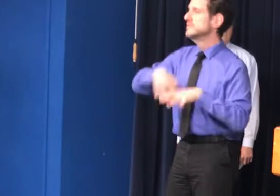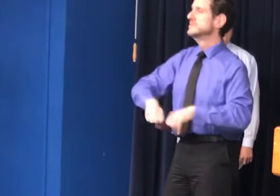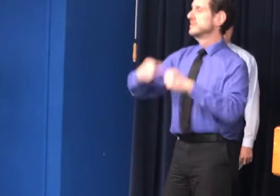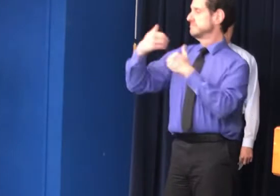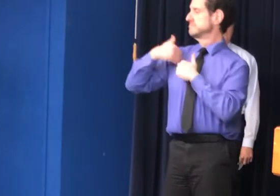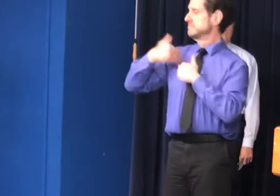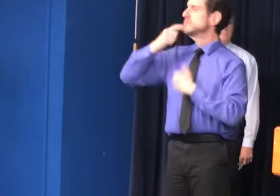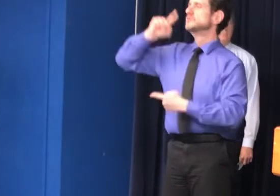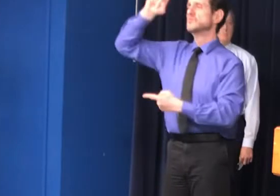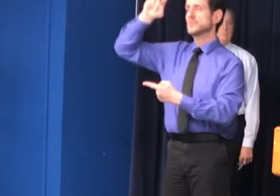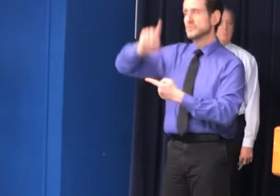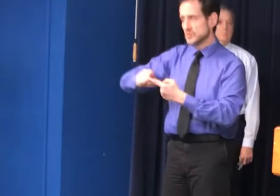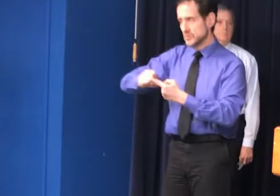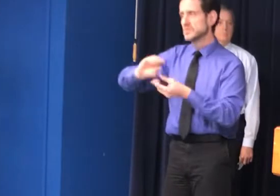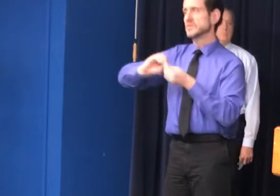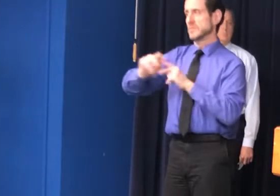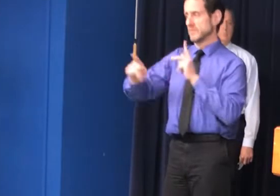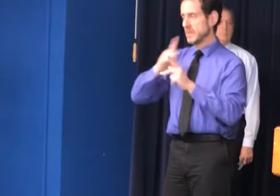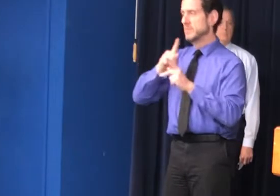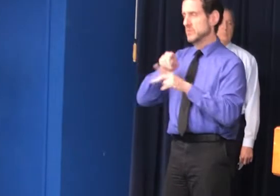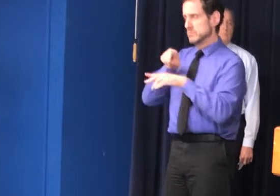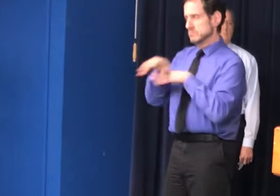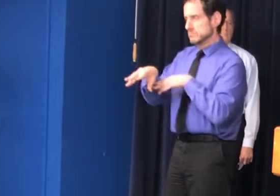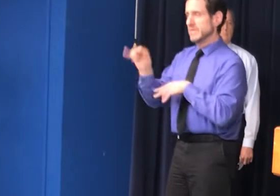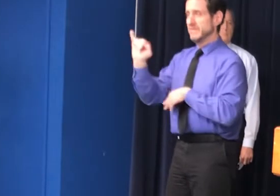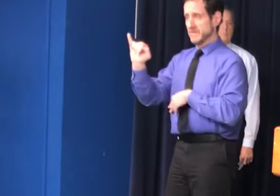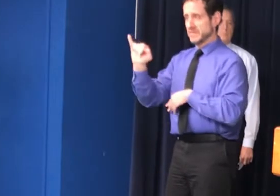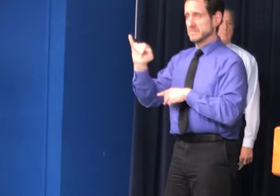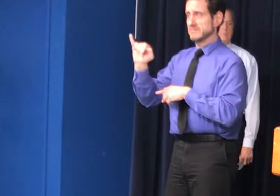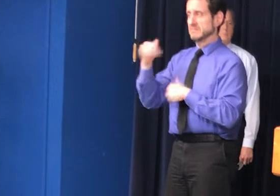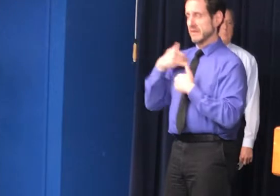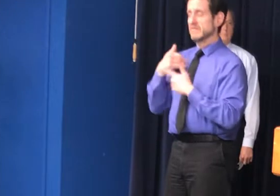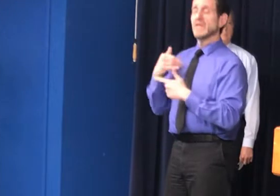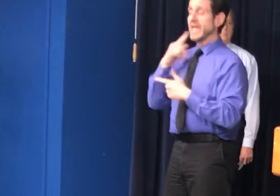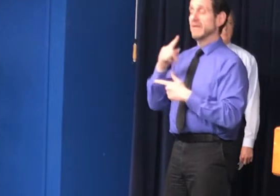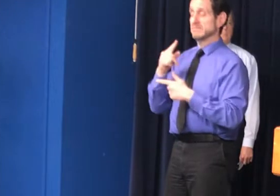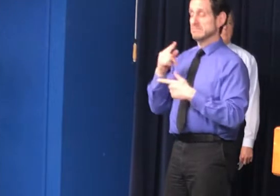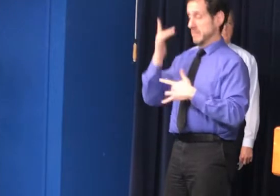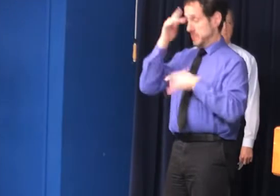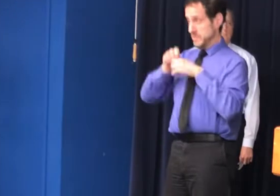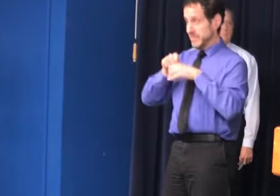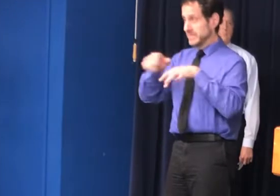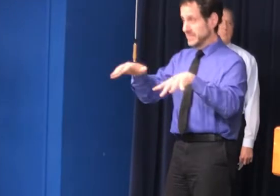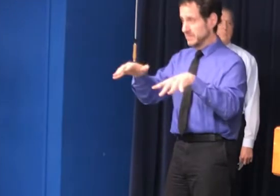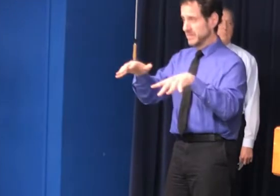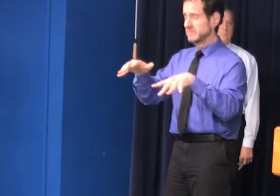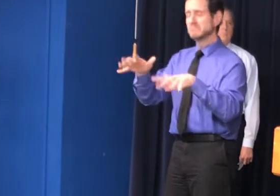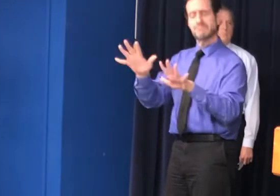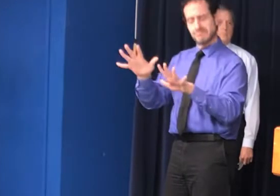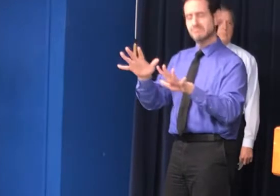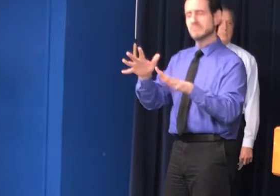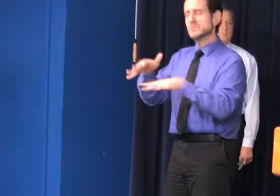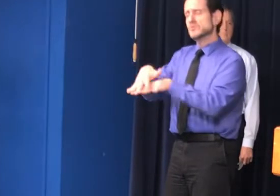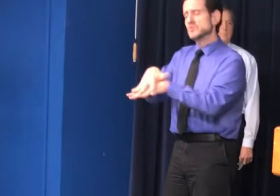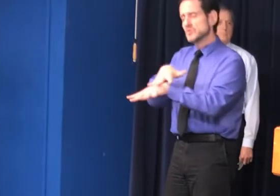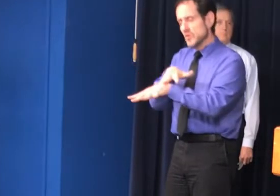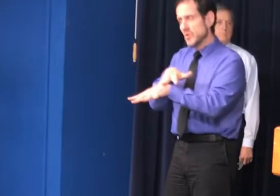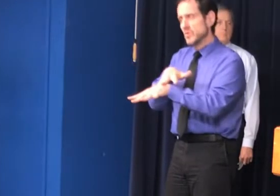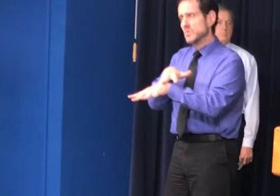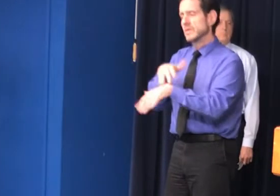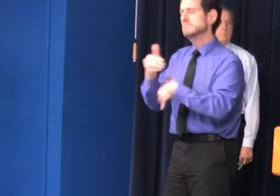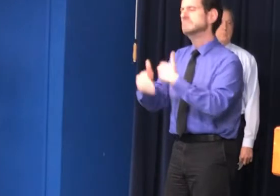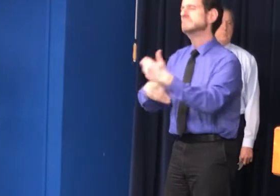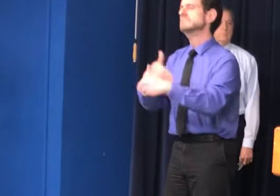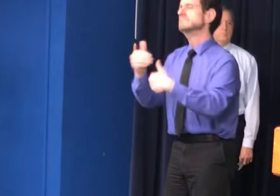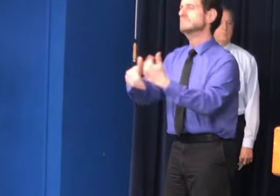the number of people who are infected and shorten the duration of this pandemic. Many questions are asked about why